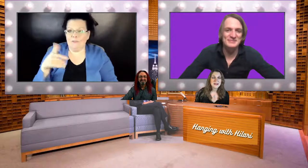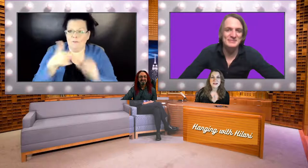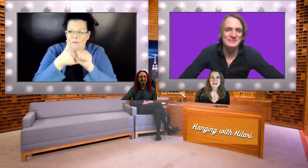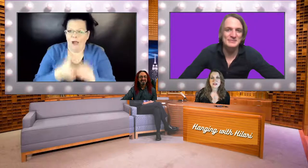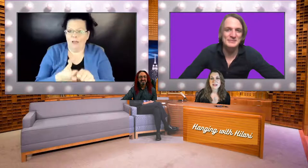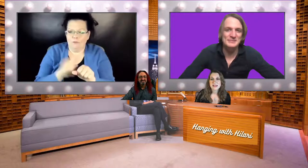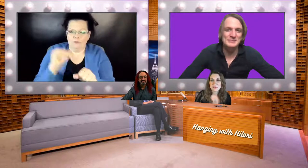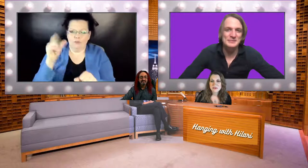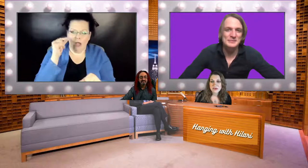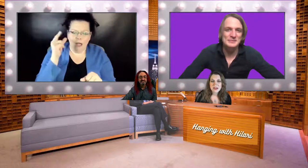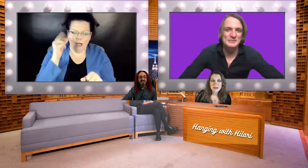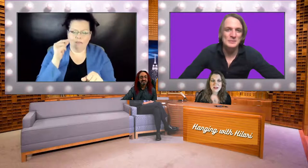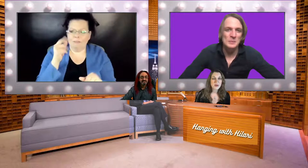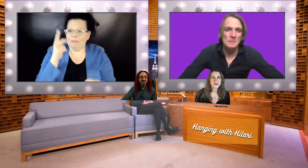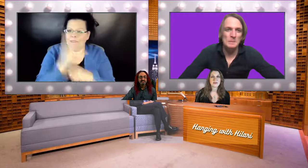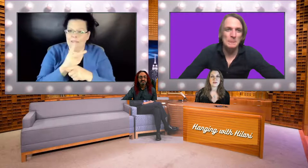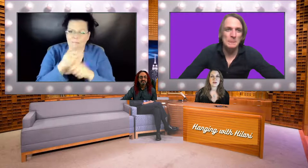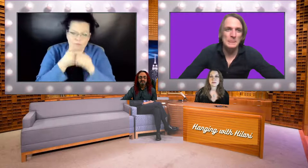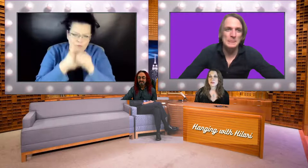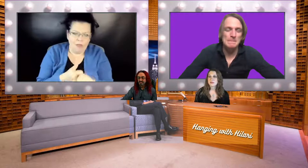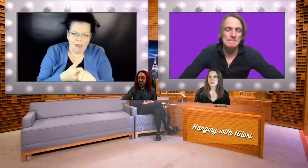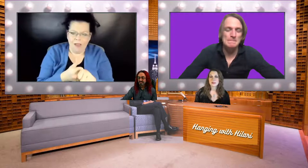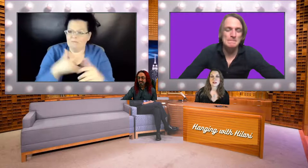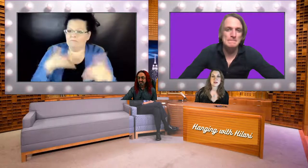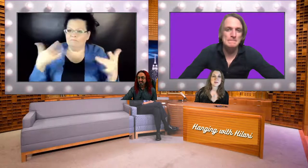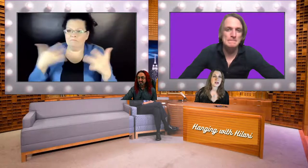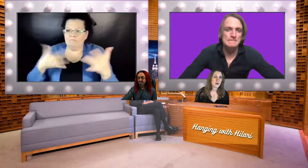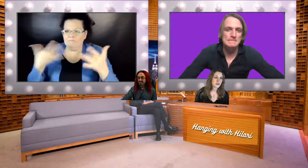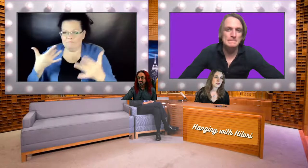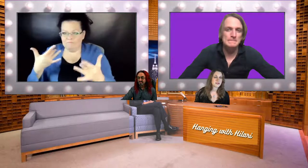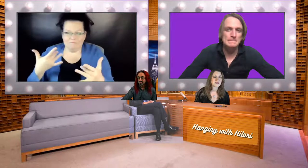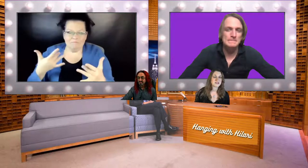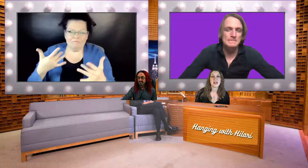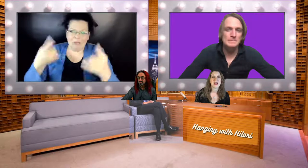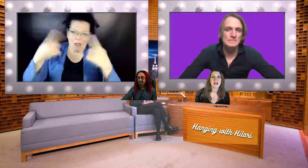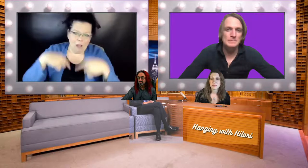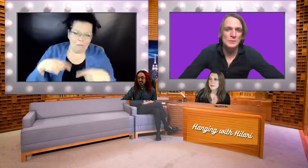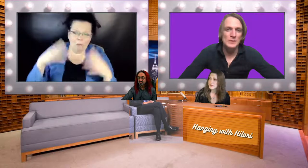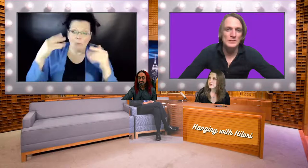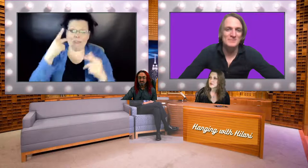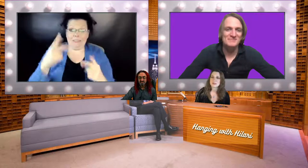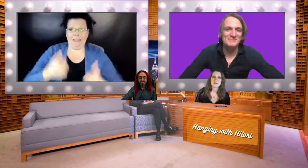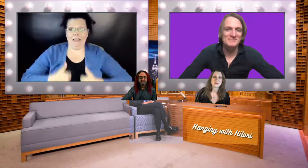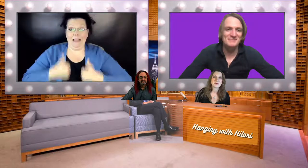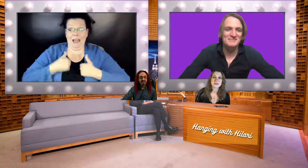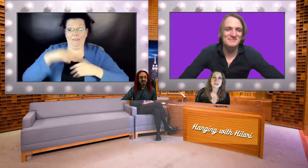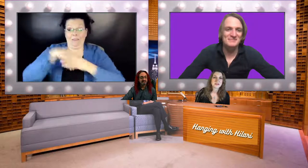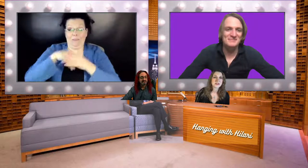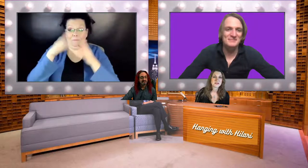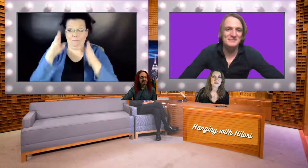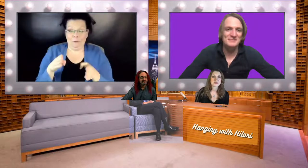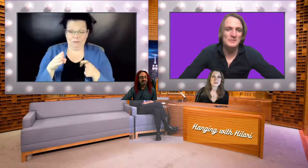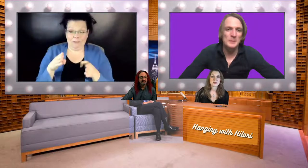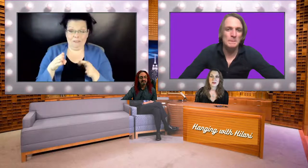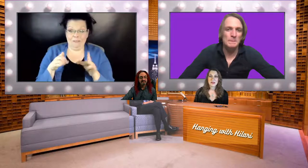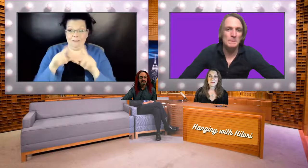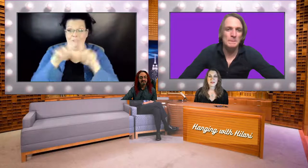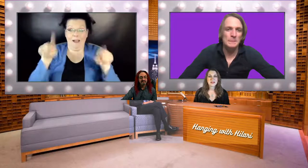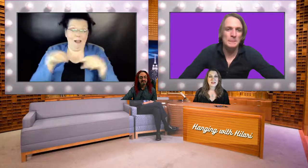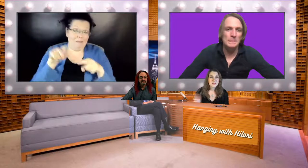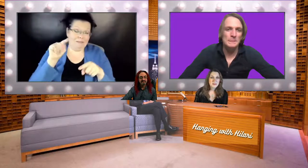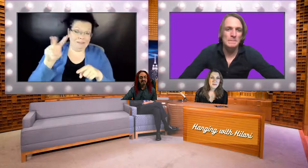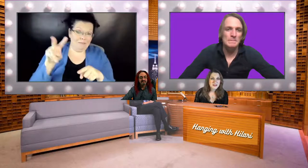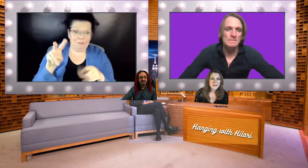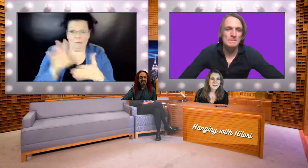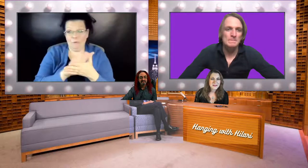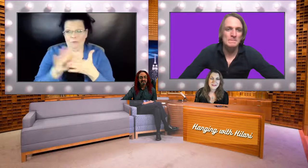John. You can keep track of what he's up to, so we can come and hopefully see you live in person, see you on the screen soon. But